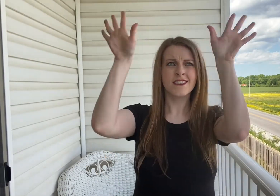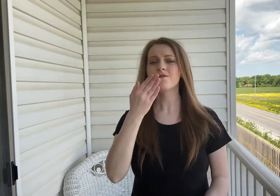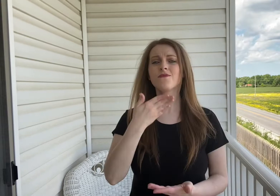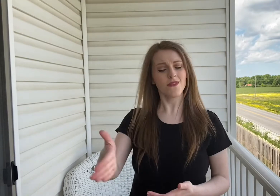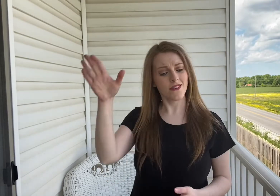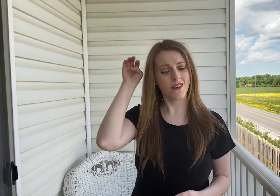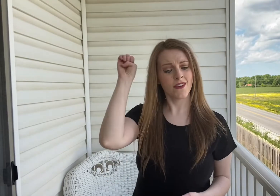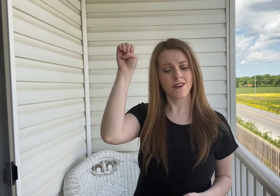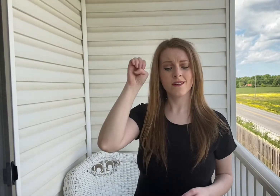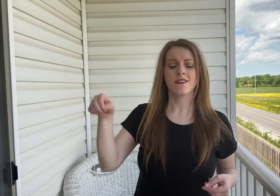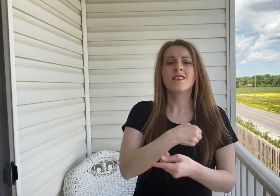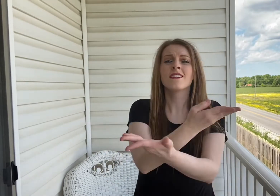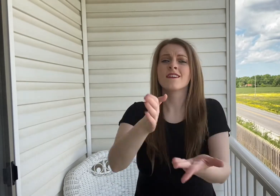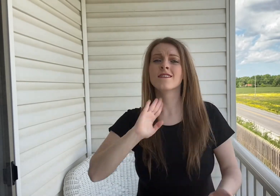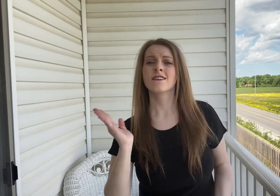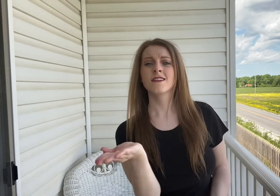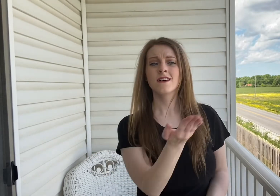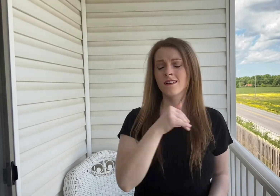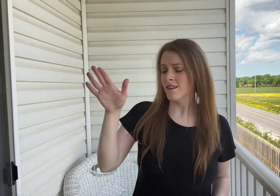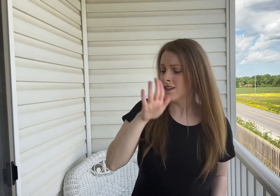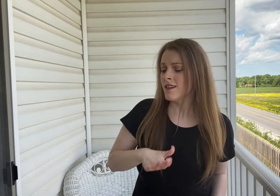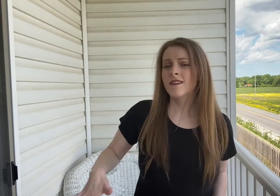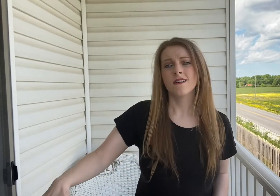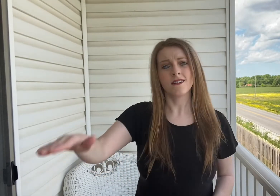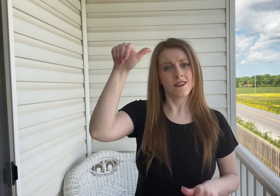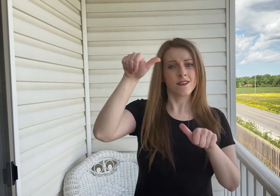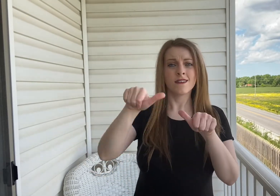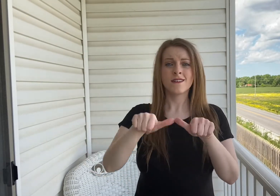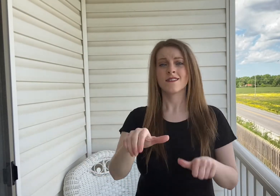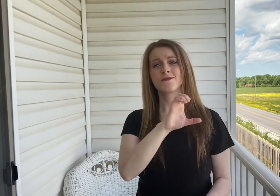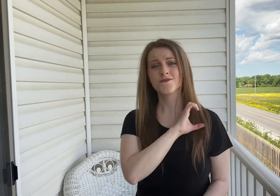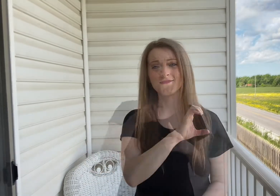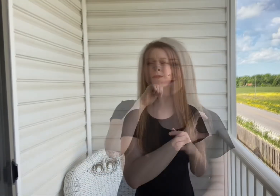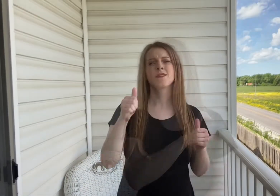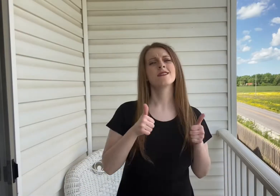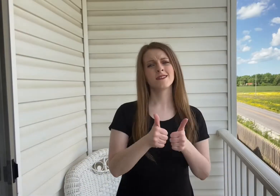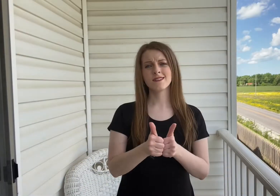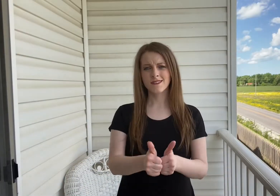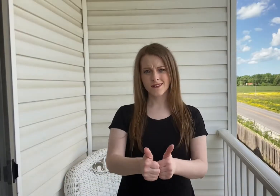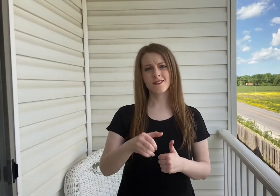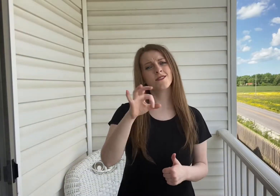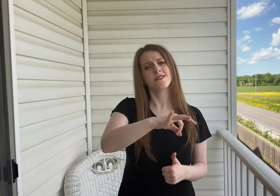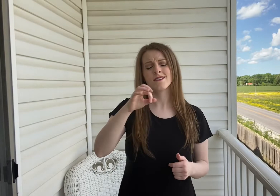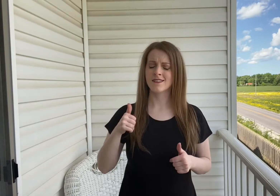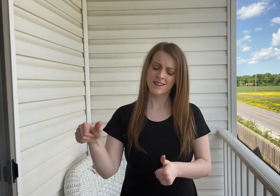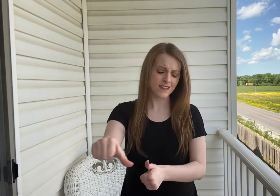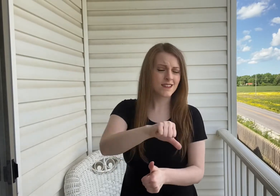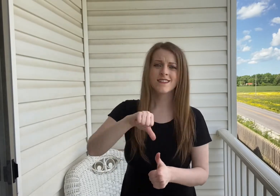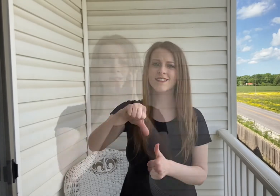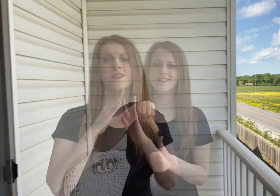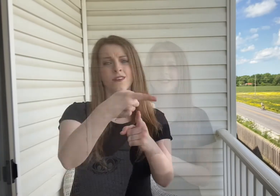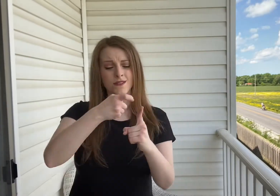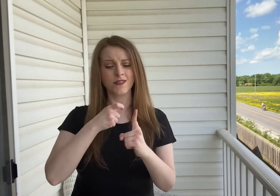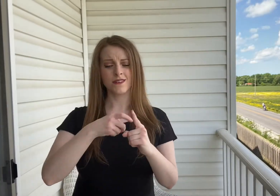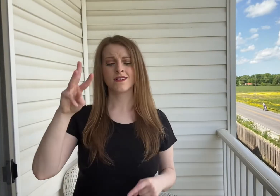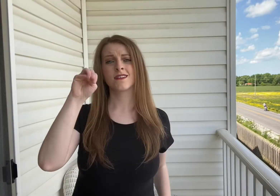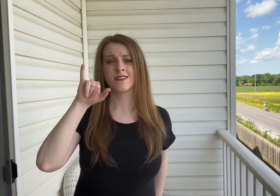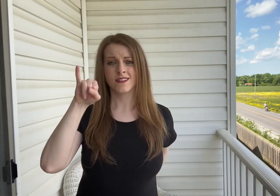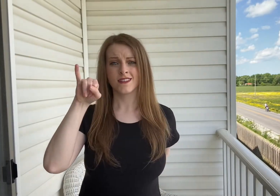Repost. Thank you, Evan Hansen, for giving us a space to remember Connor. To be together. To find each other. Sending prayers from Michigan, Vermont,